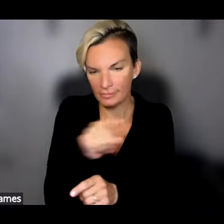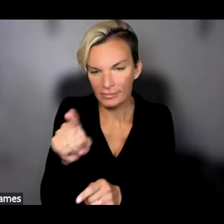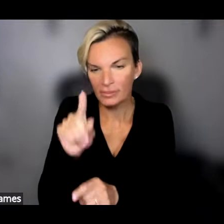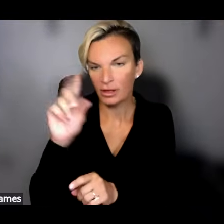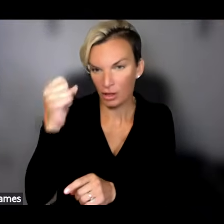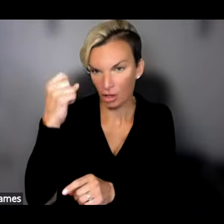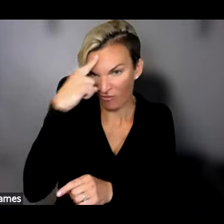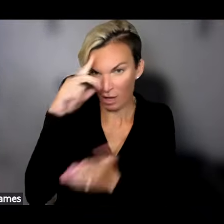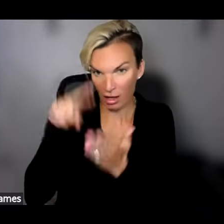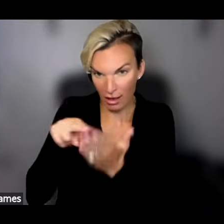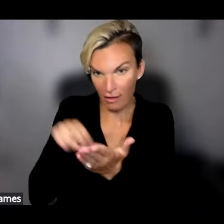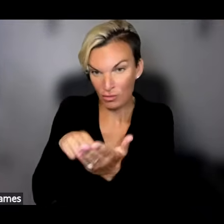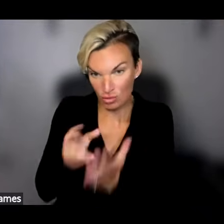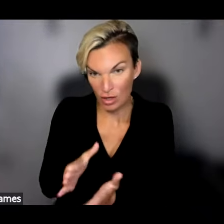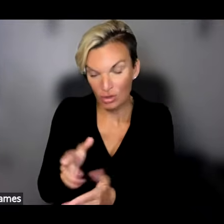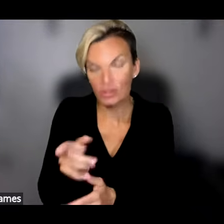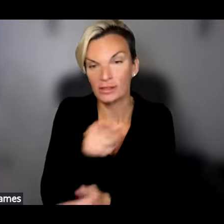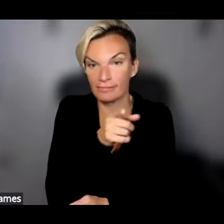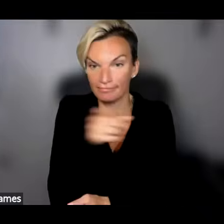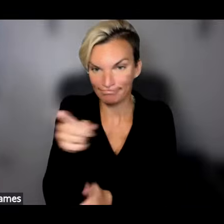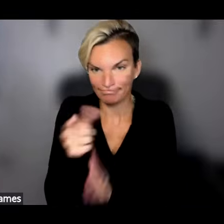communications.